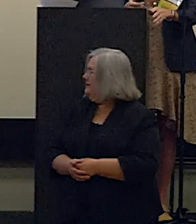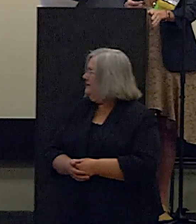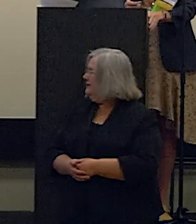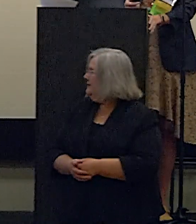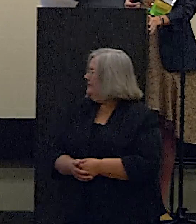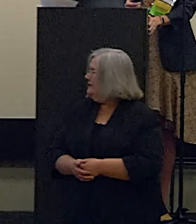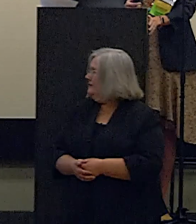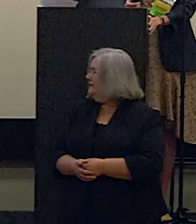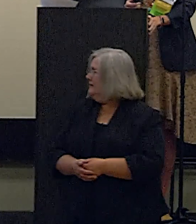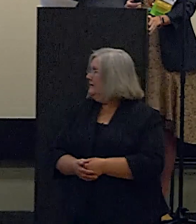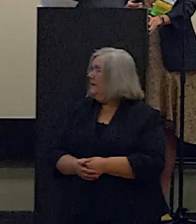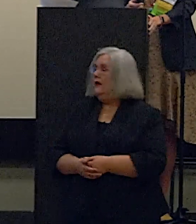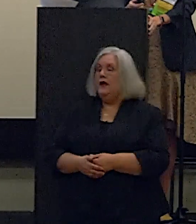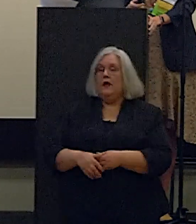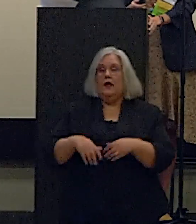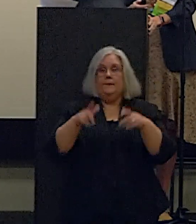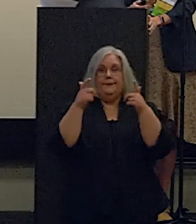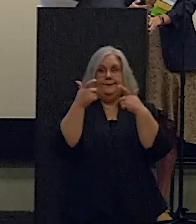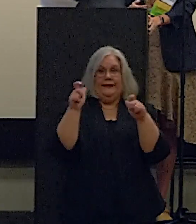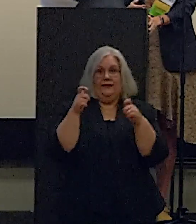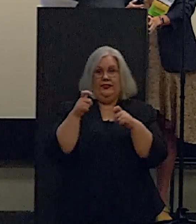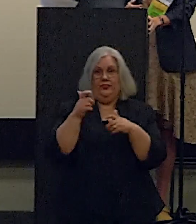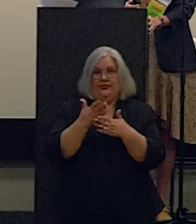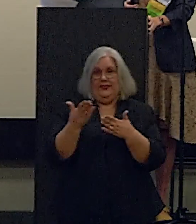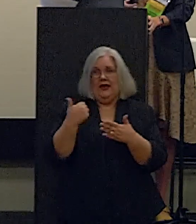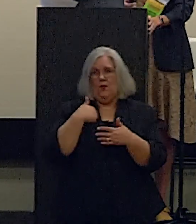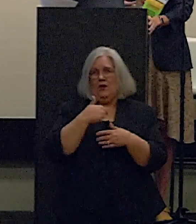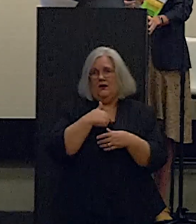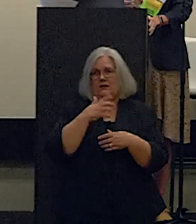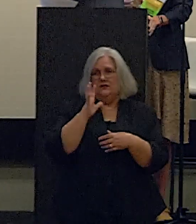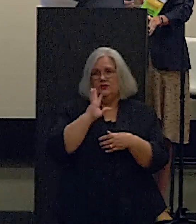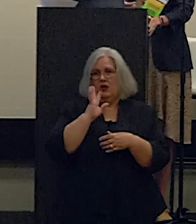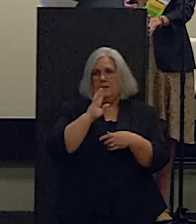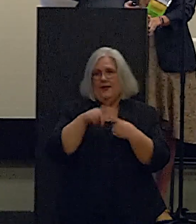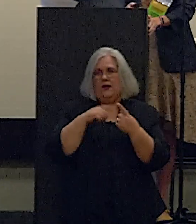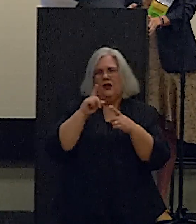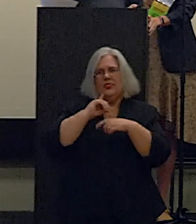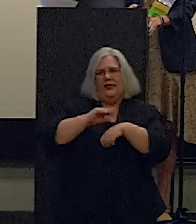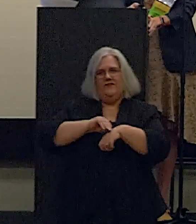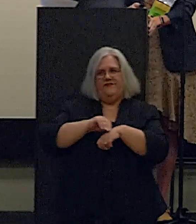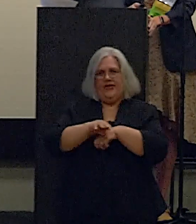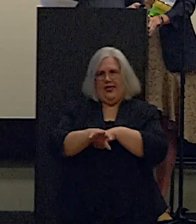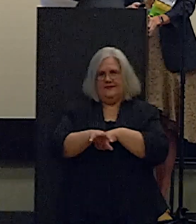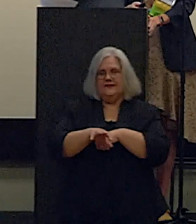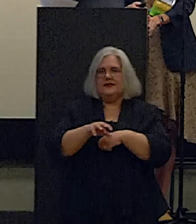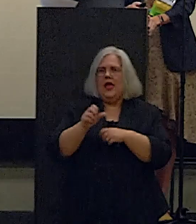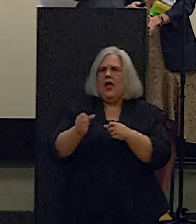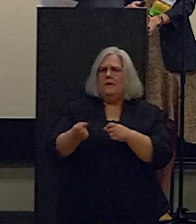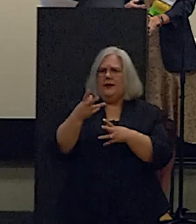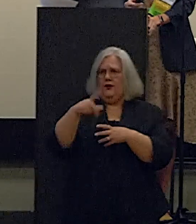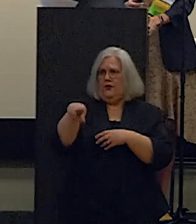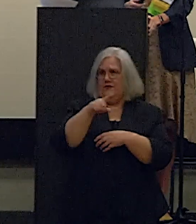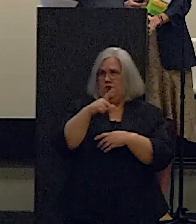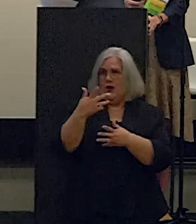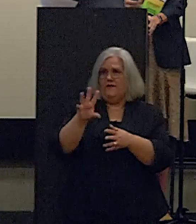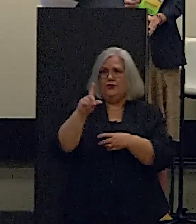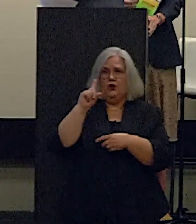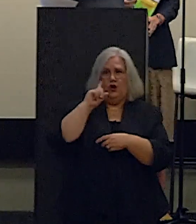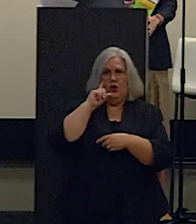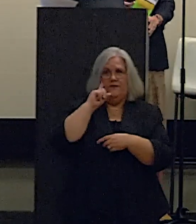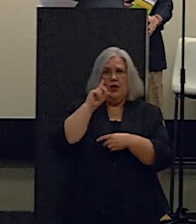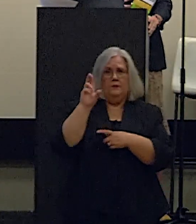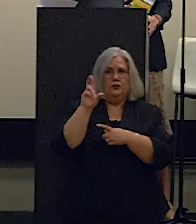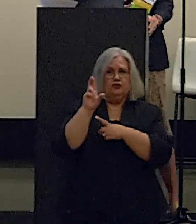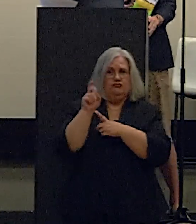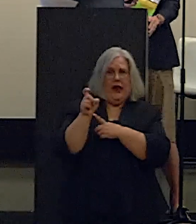Big thing I want to talk to you about. Let's get into some of those effects. How many of you have heard of a